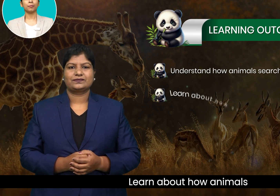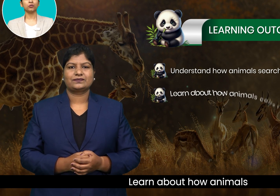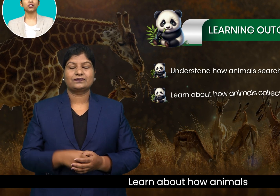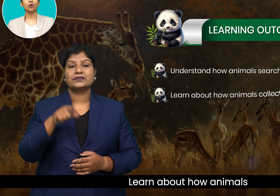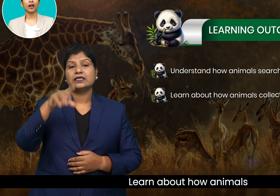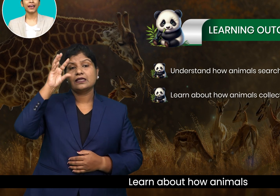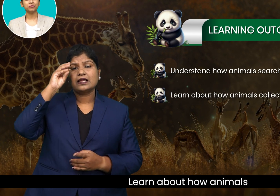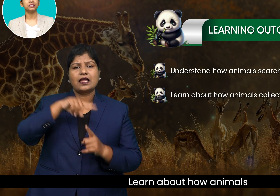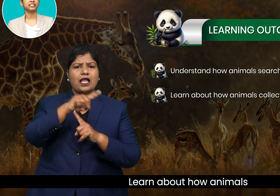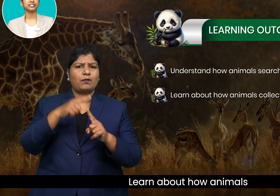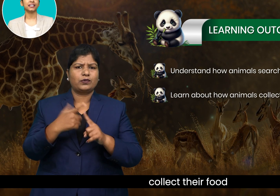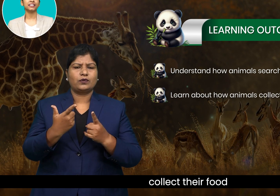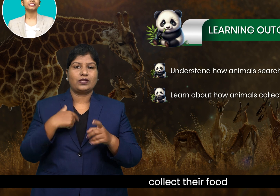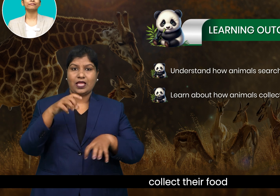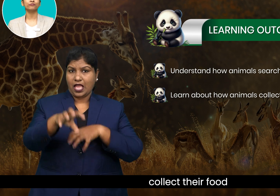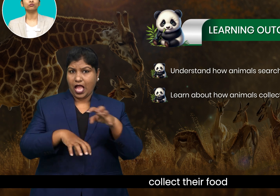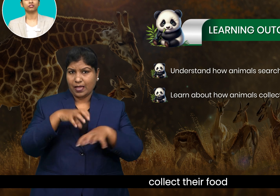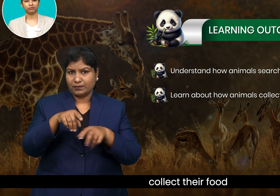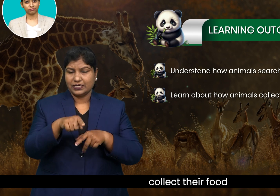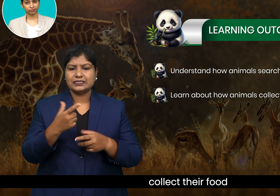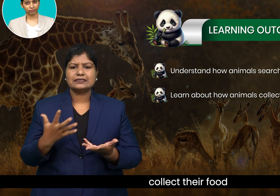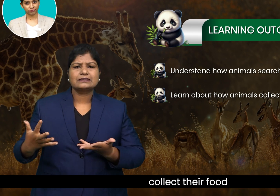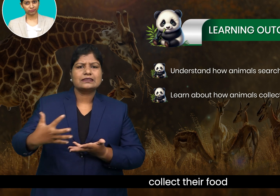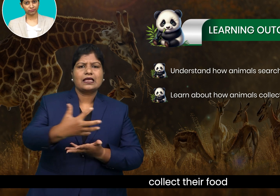Learn about how animals collect their food.